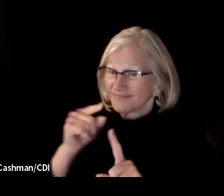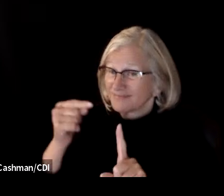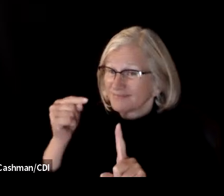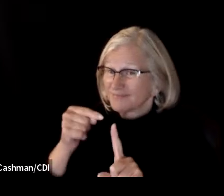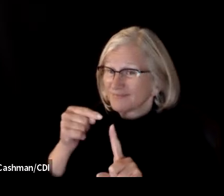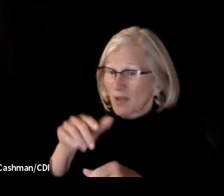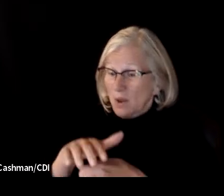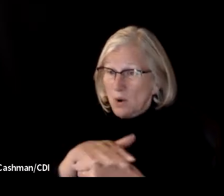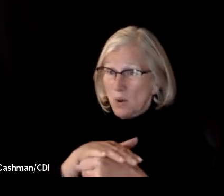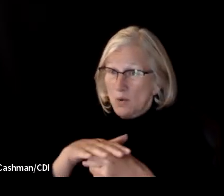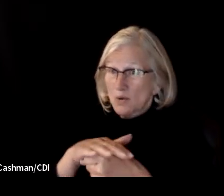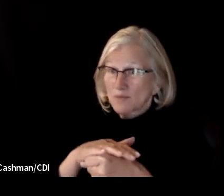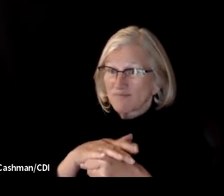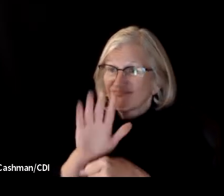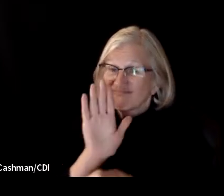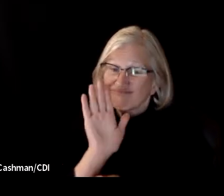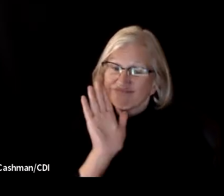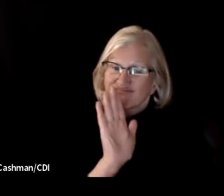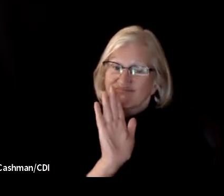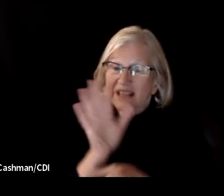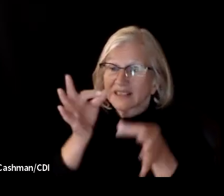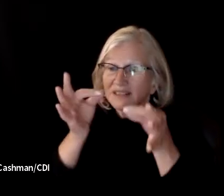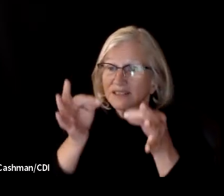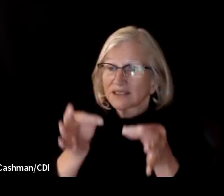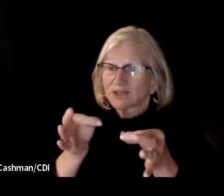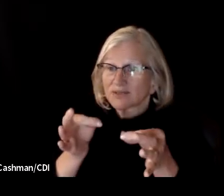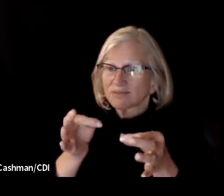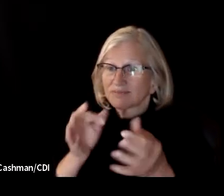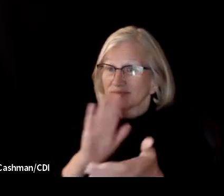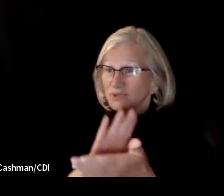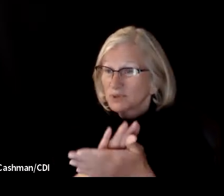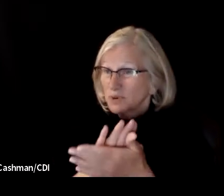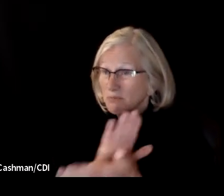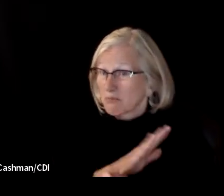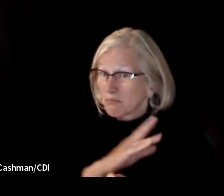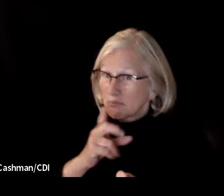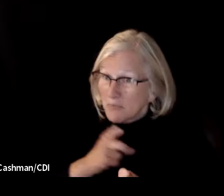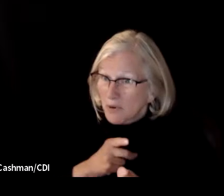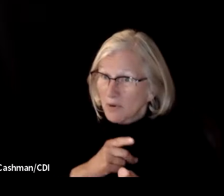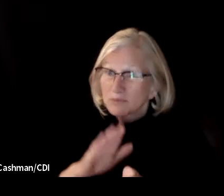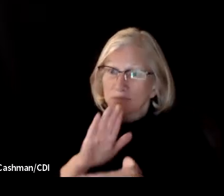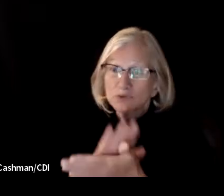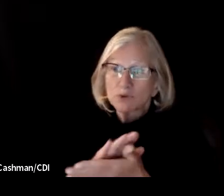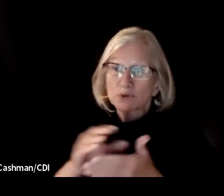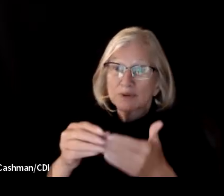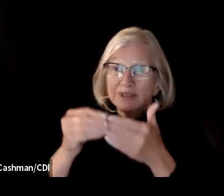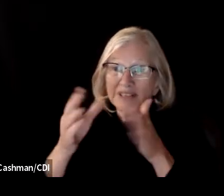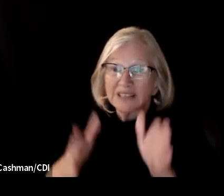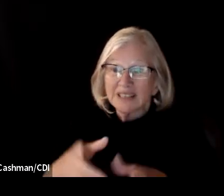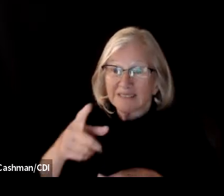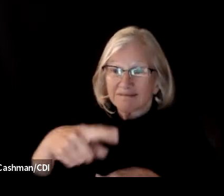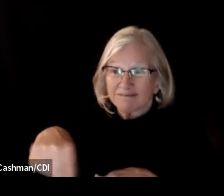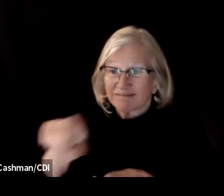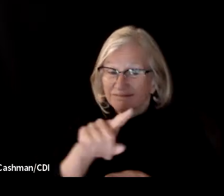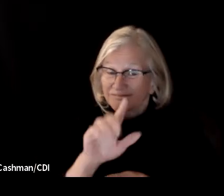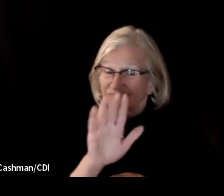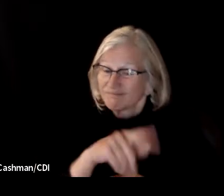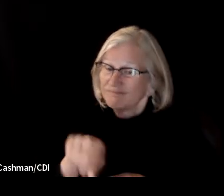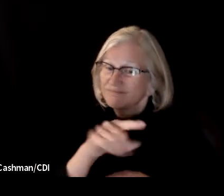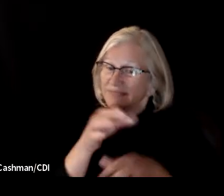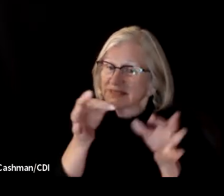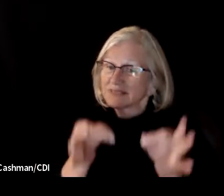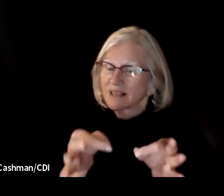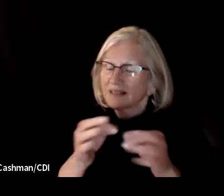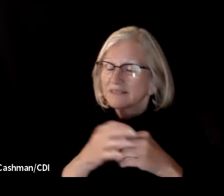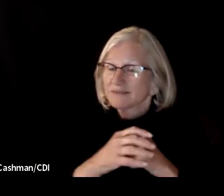each of our school boards and school leaders will be making the decision about what that looks like for their school communities.